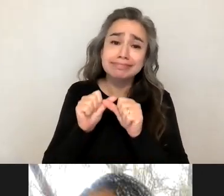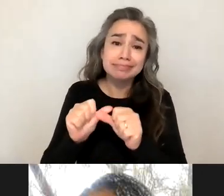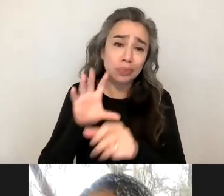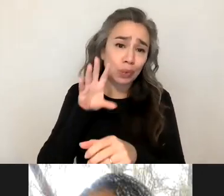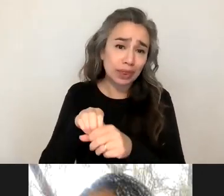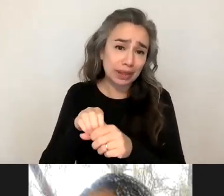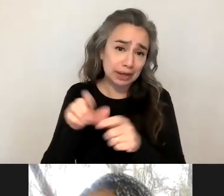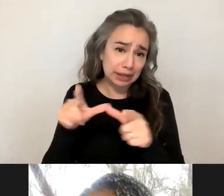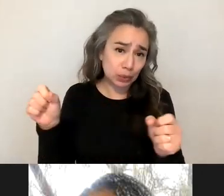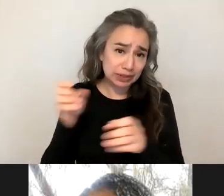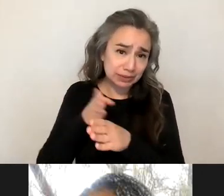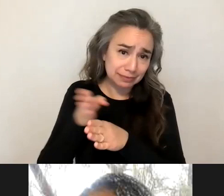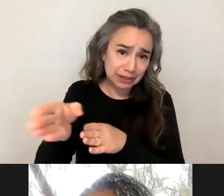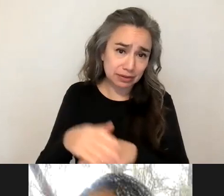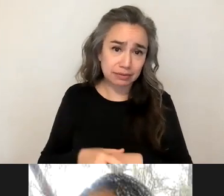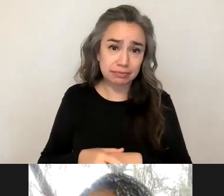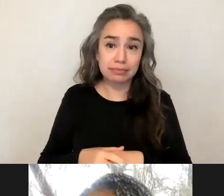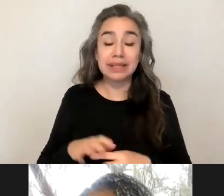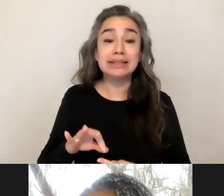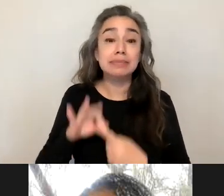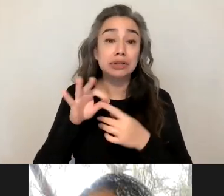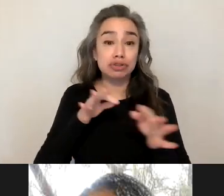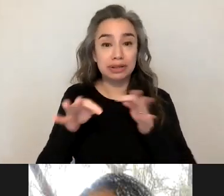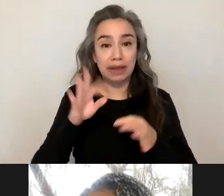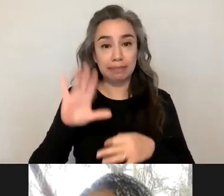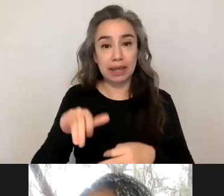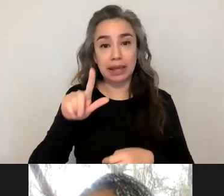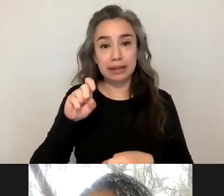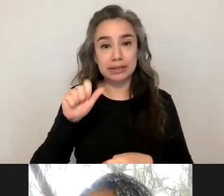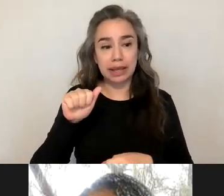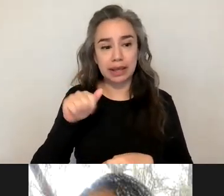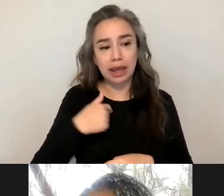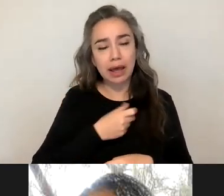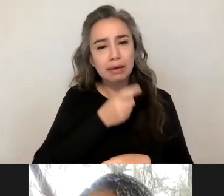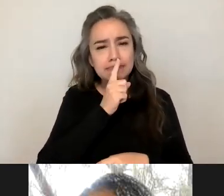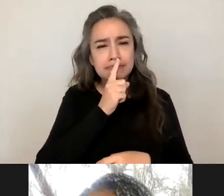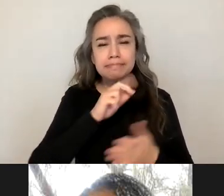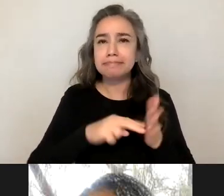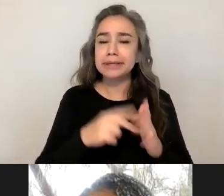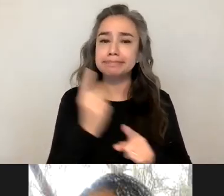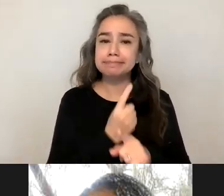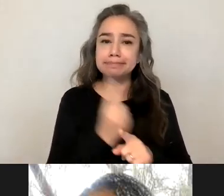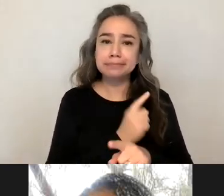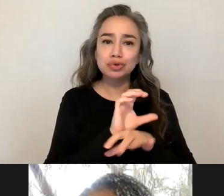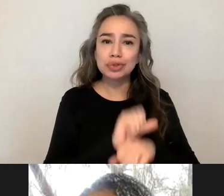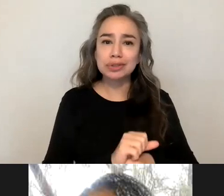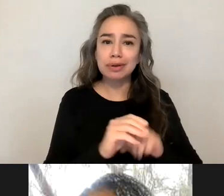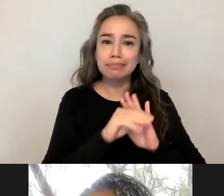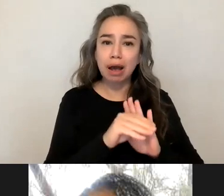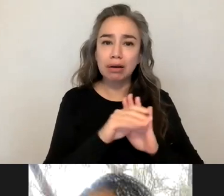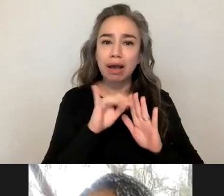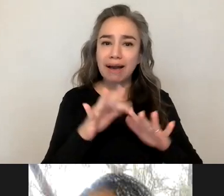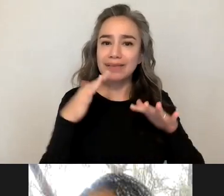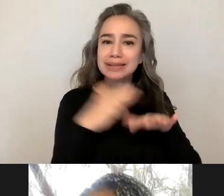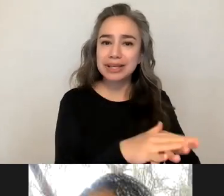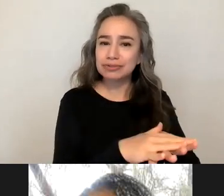community, particularly as defined by the LSA. And I don't just mean that in the traditional model of assimilation,